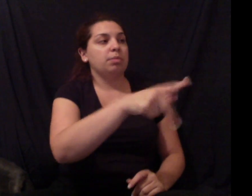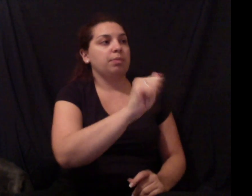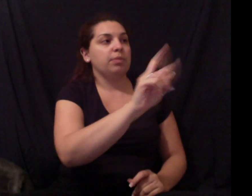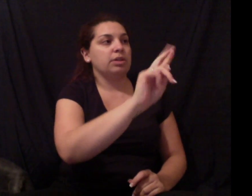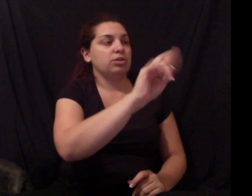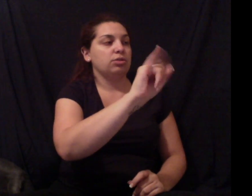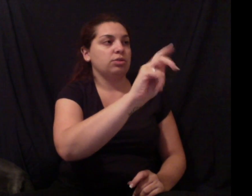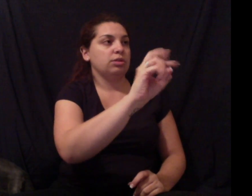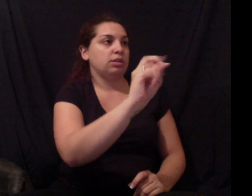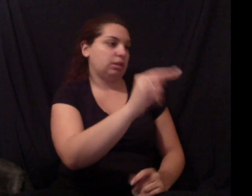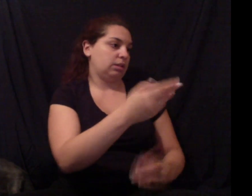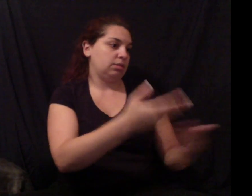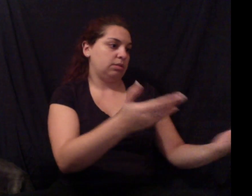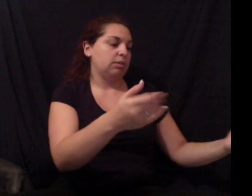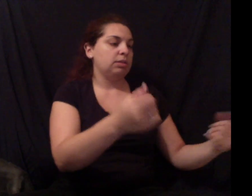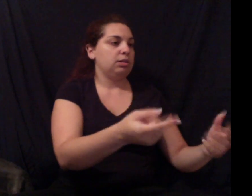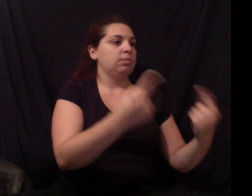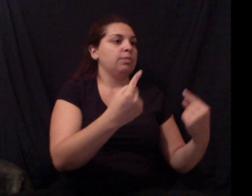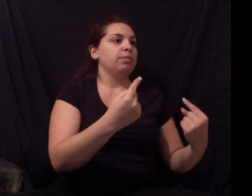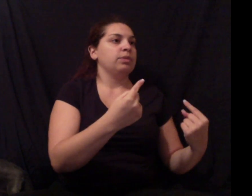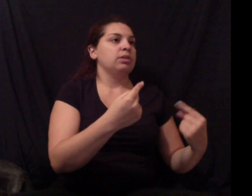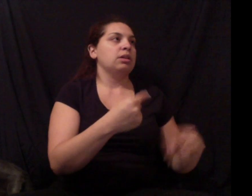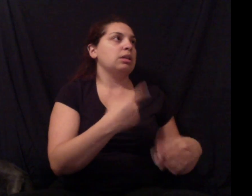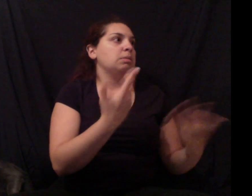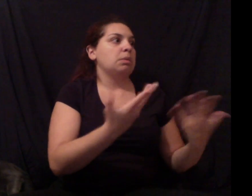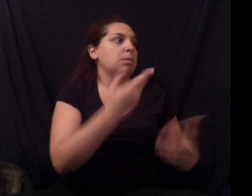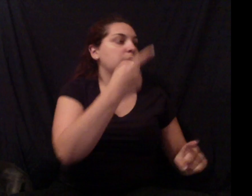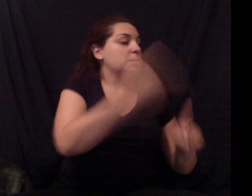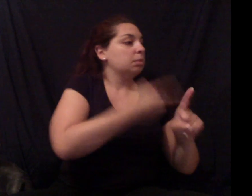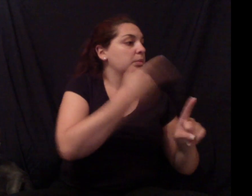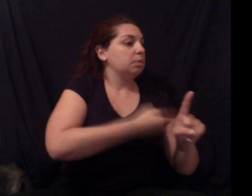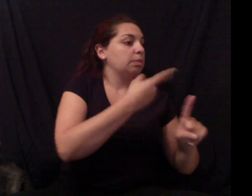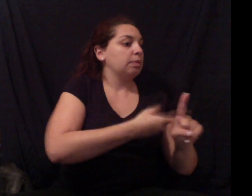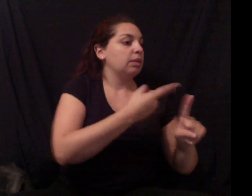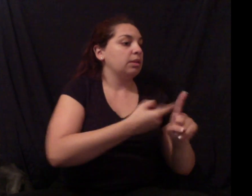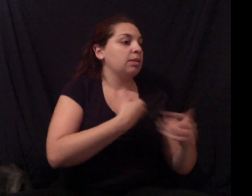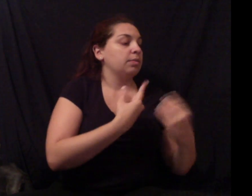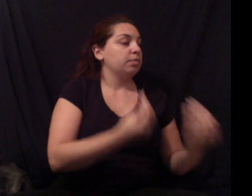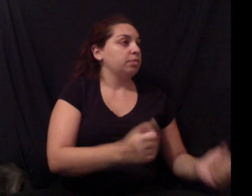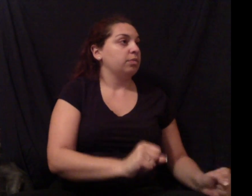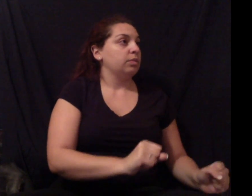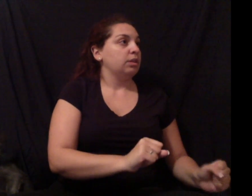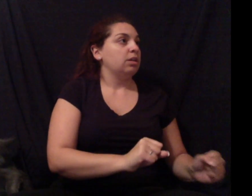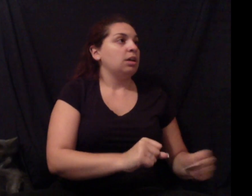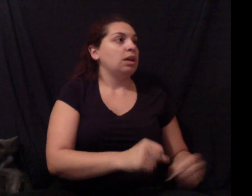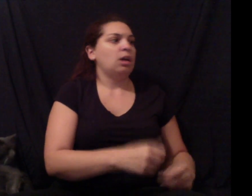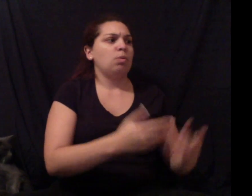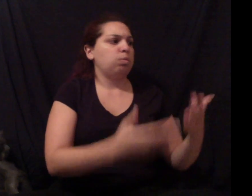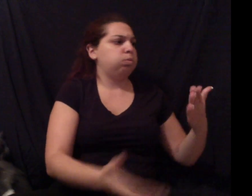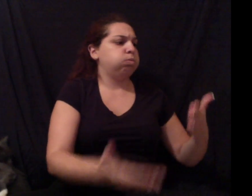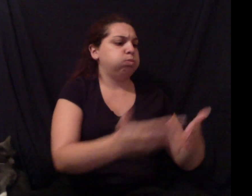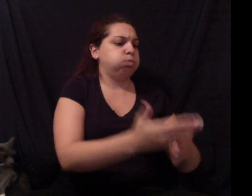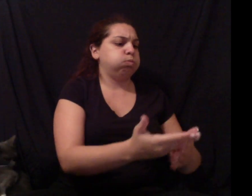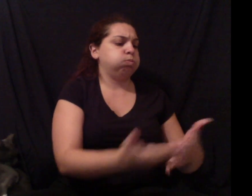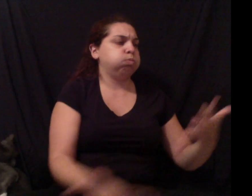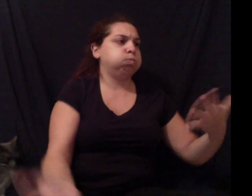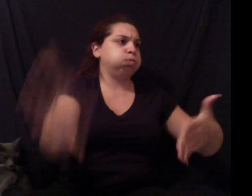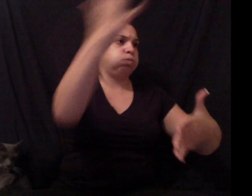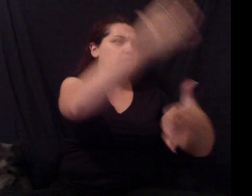well, maybe this could be something where I could help, pay my rent every month. But it grew more than I thought it would. And it got to the point to where Patreon